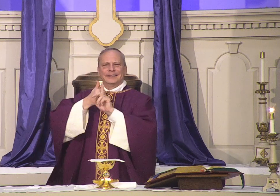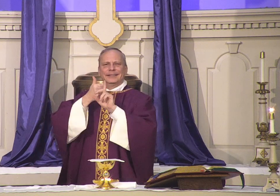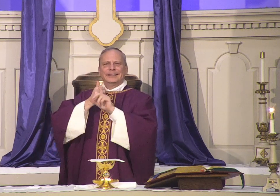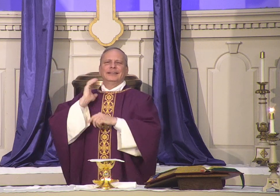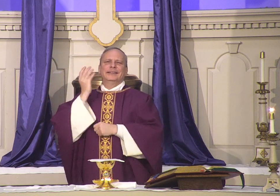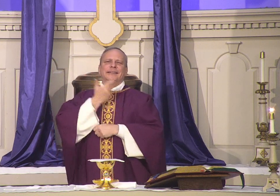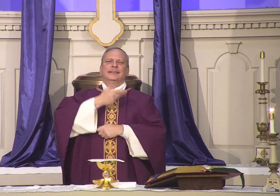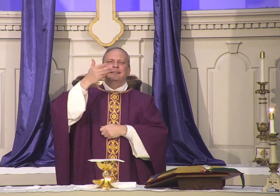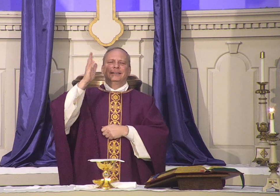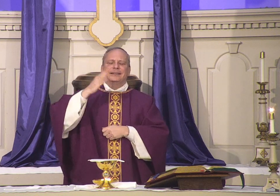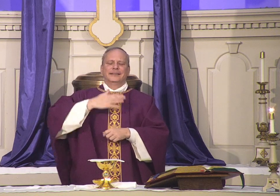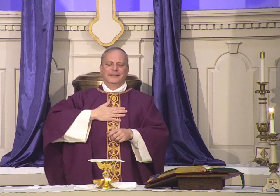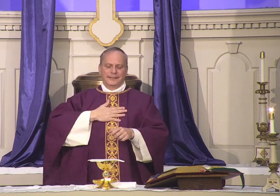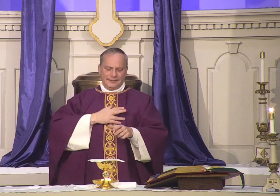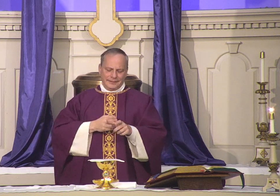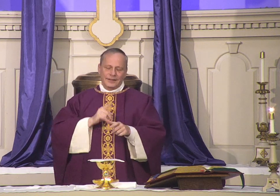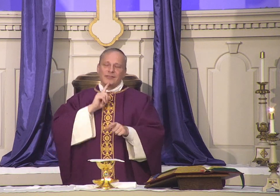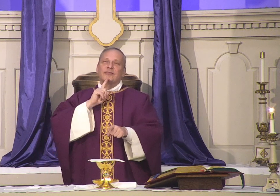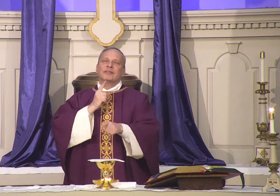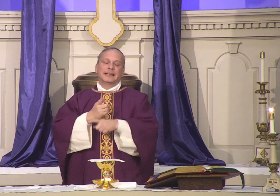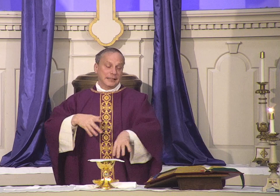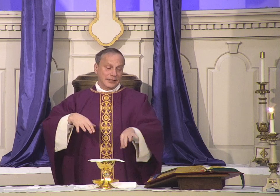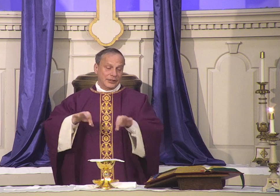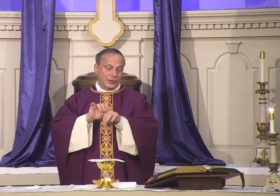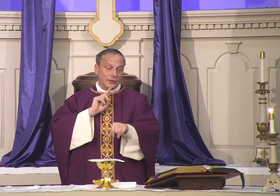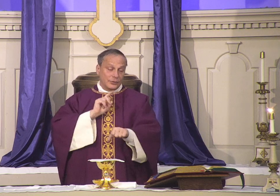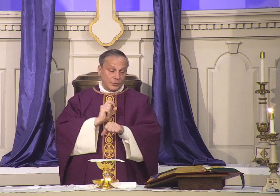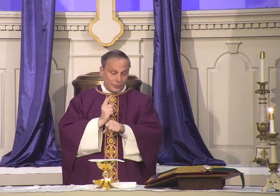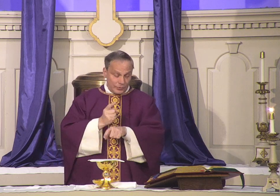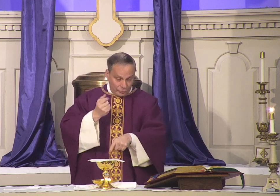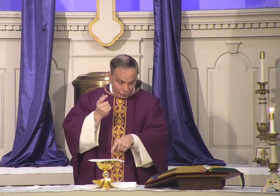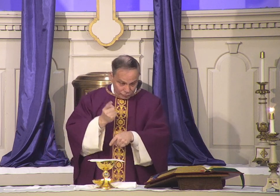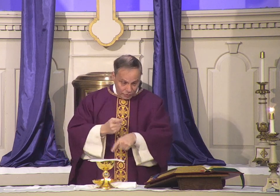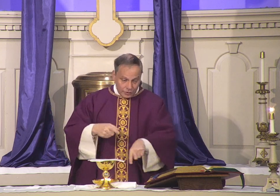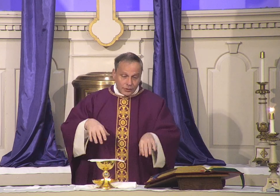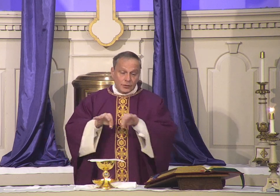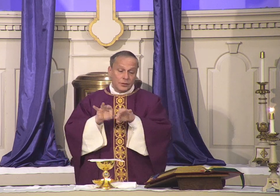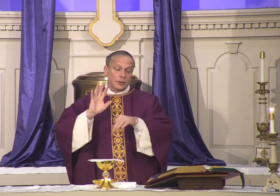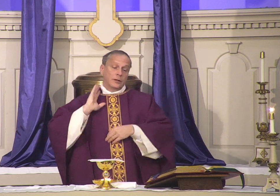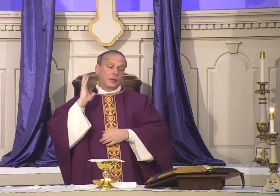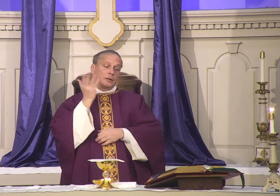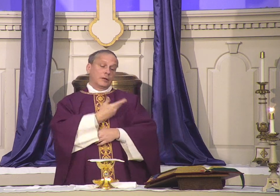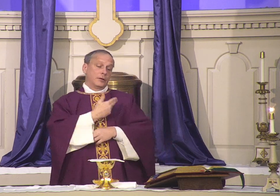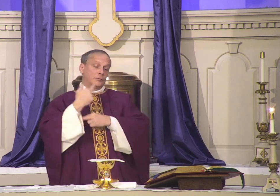give thanks to the Lord our God. It is right and just.